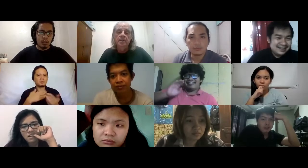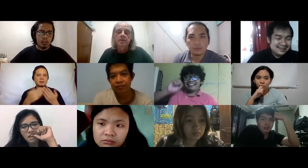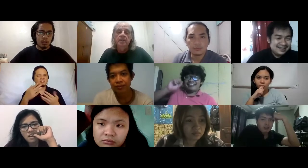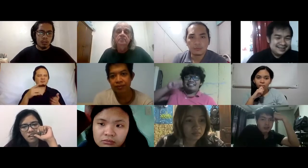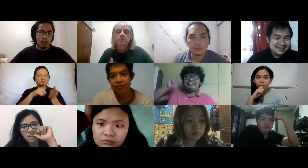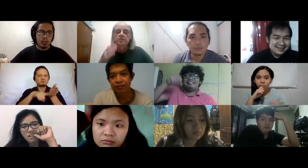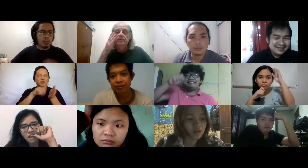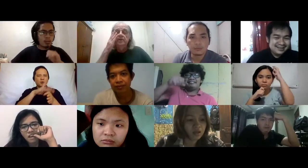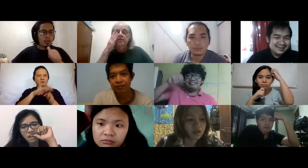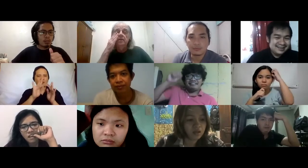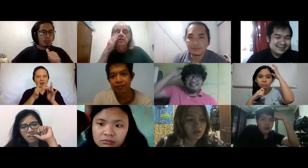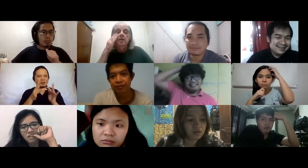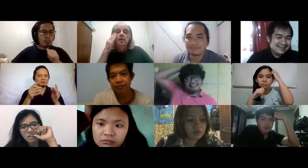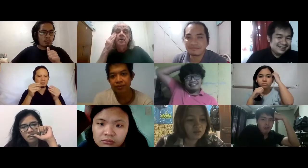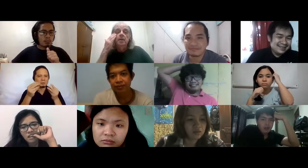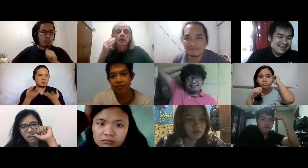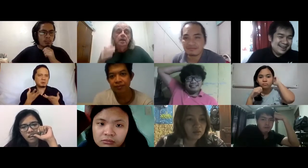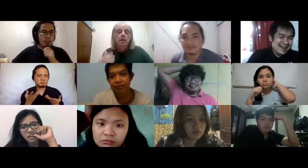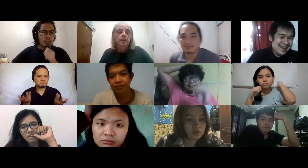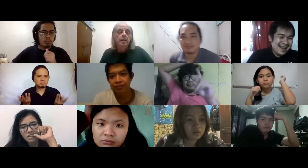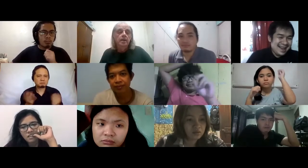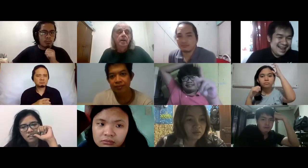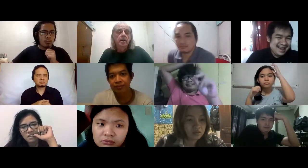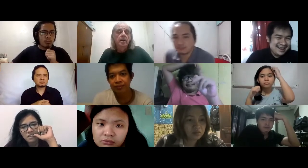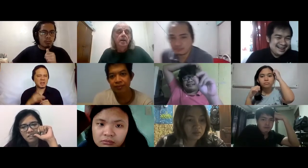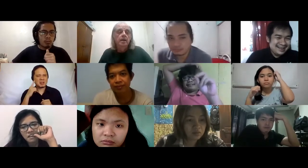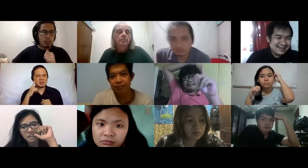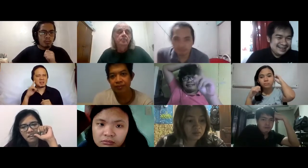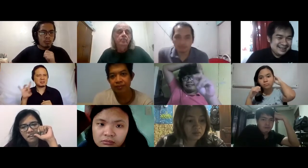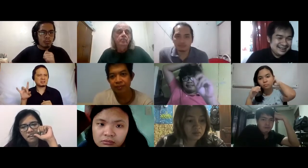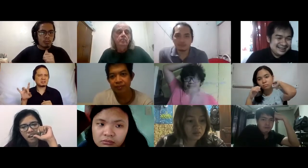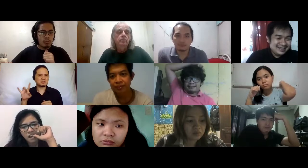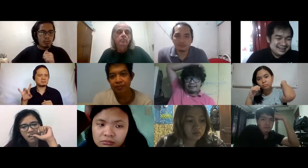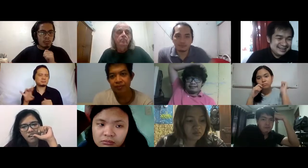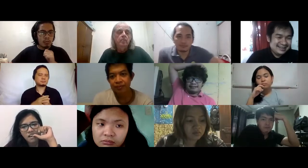and let me know what you find out. Okay.